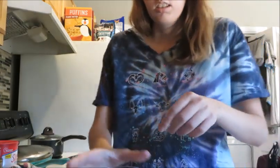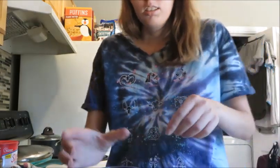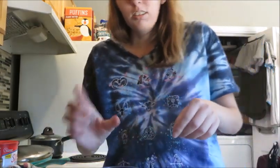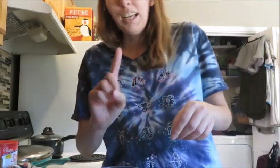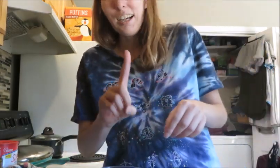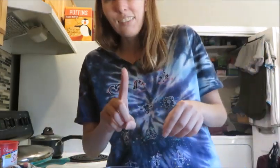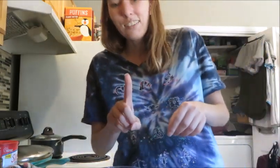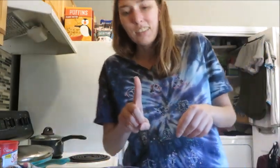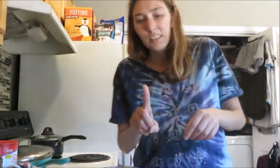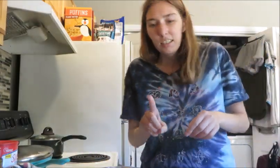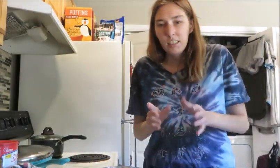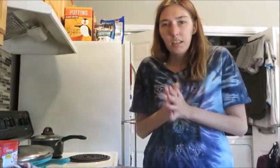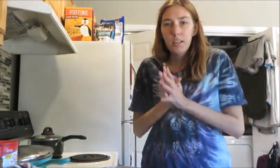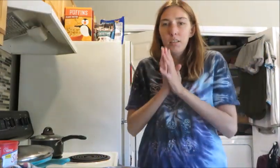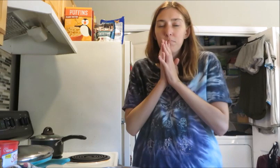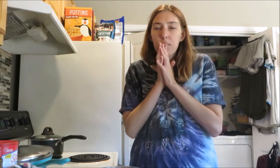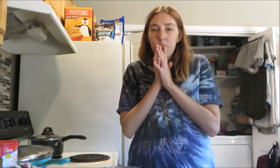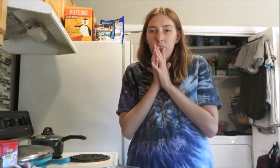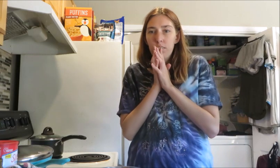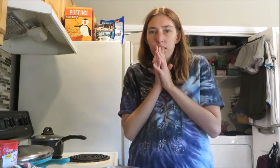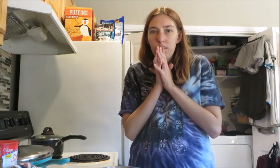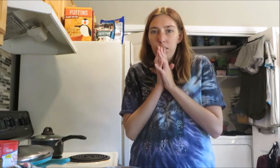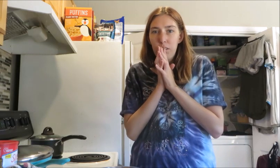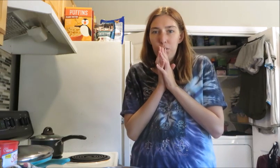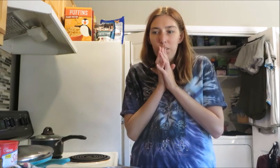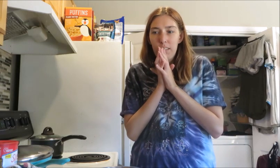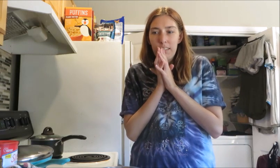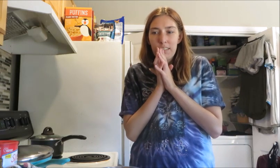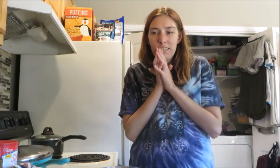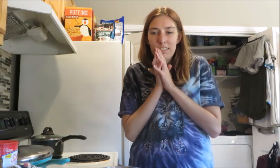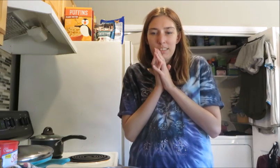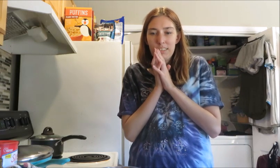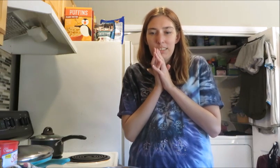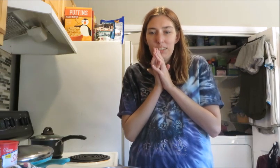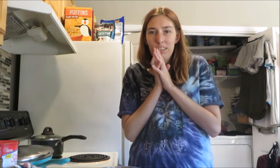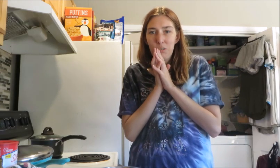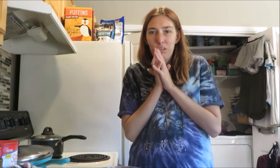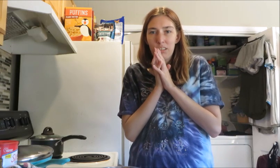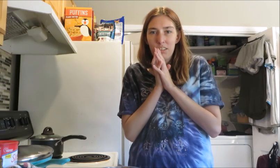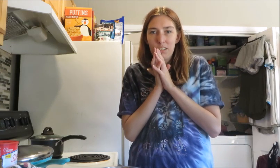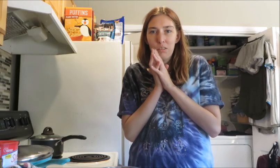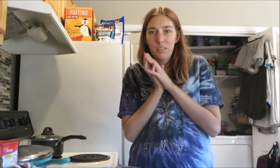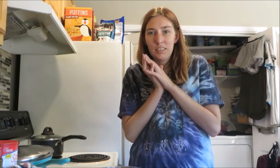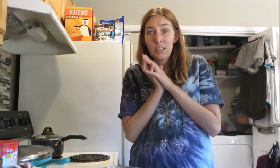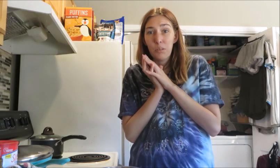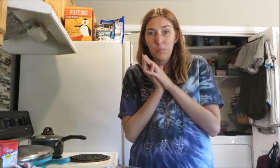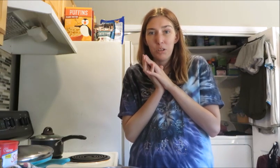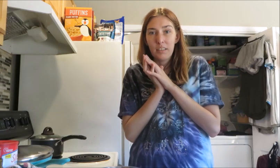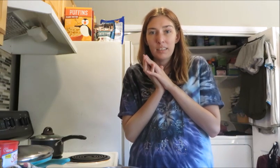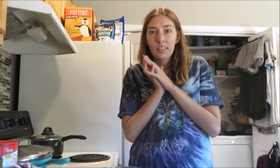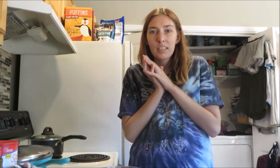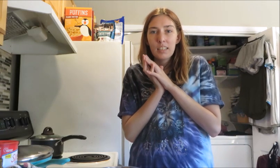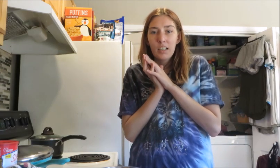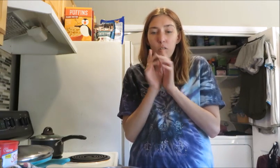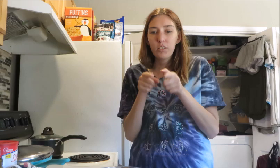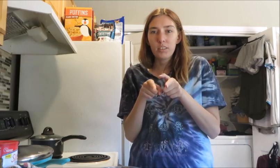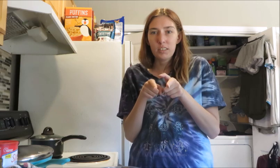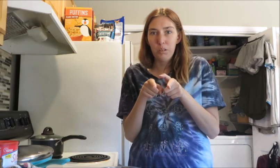So now, I'm trying to figure out the best way to do this where you can actually see what I'm doing. Hopefully you can see what I'm